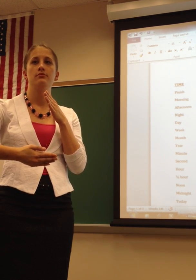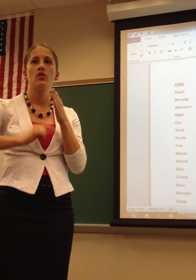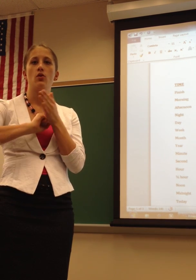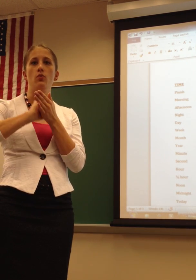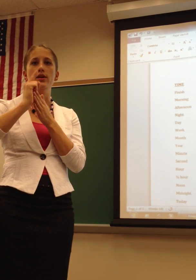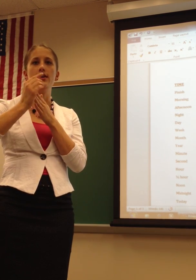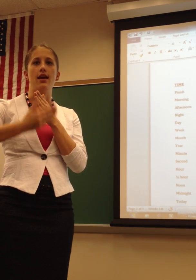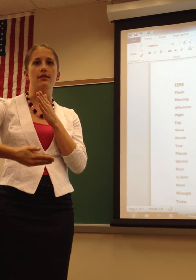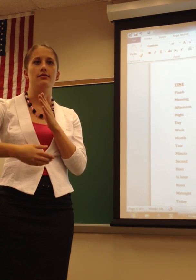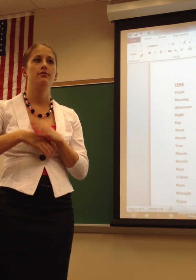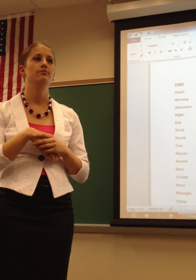Week end.